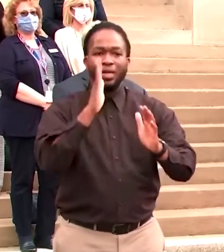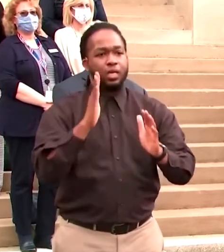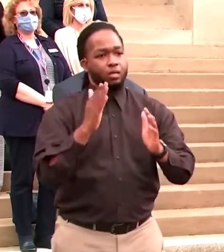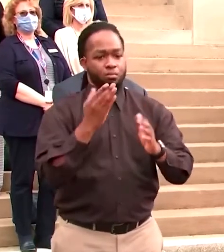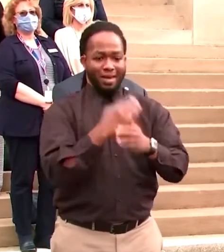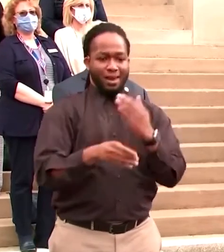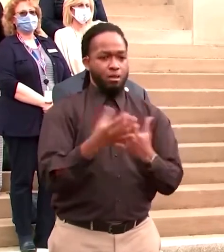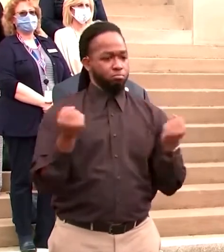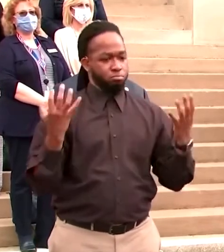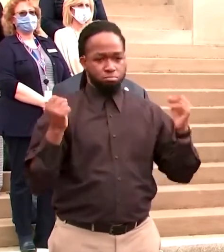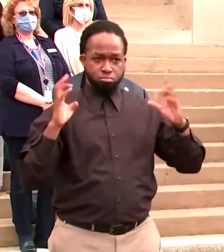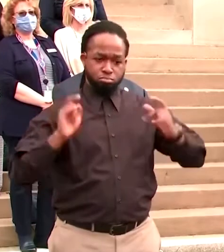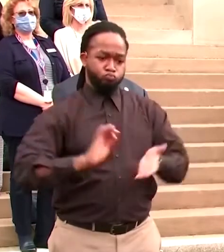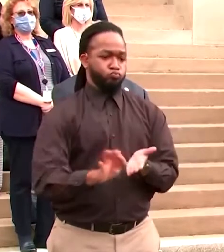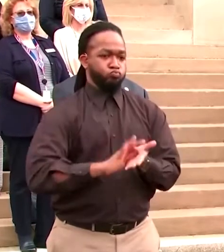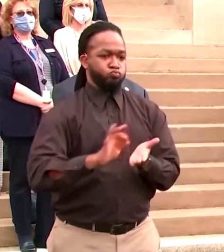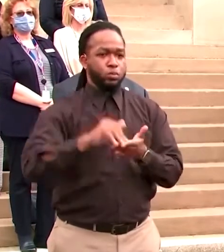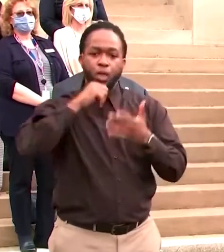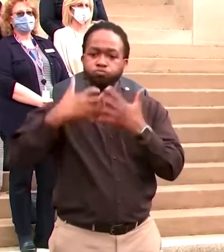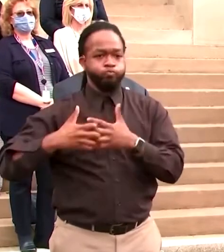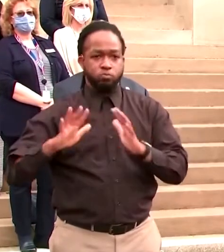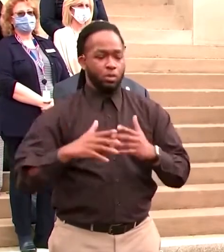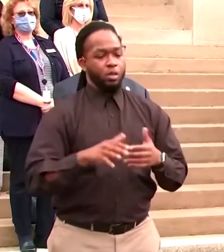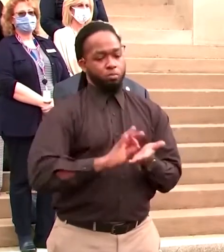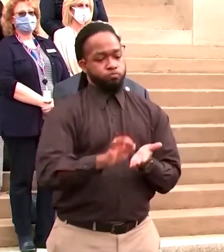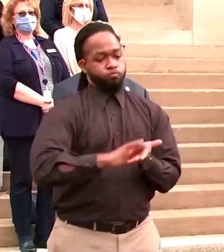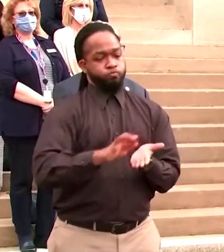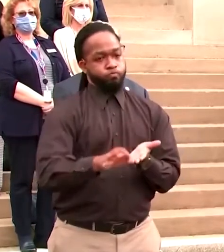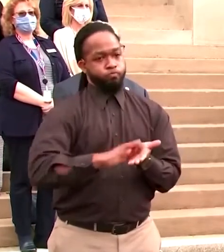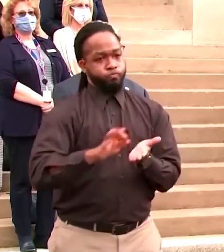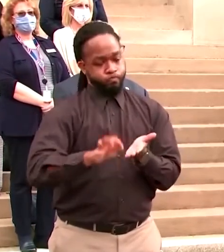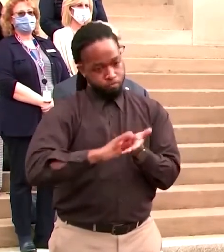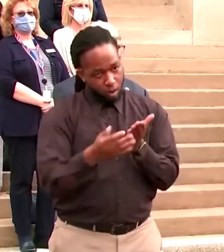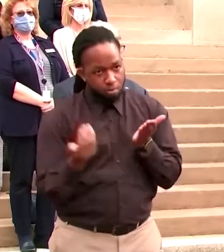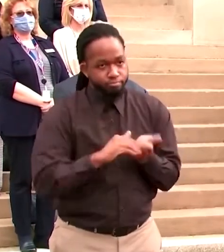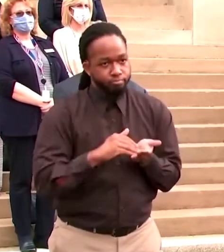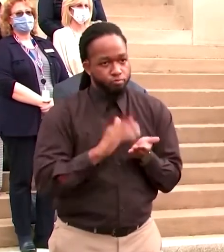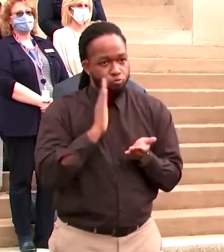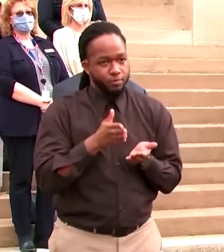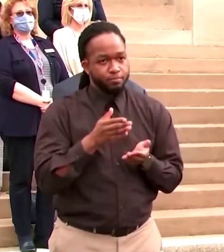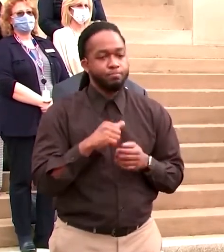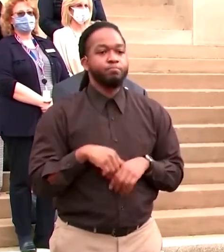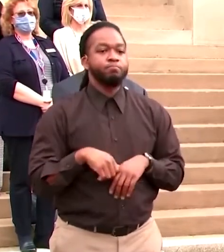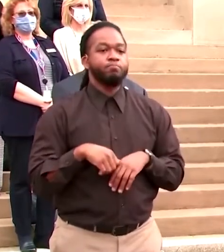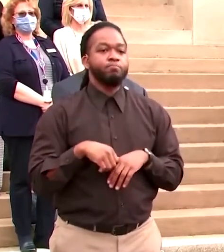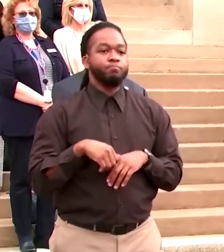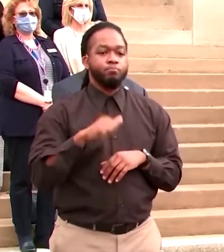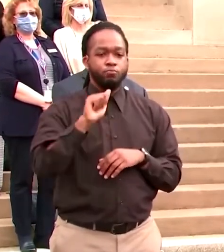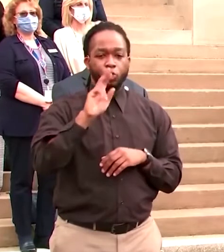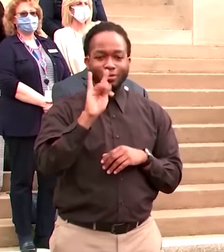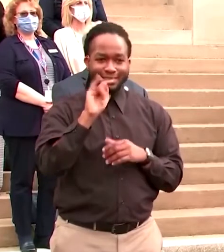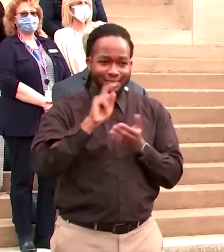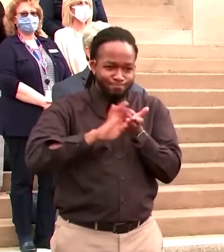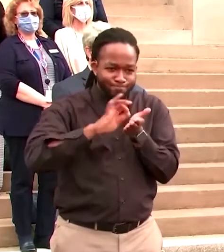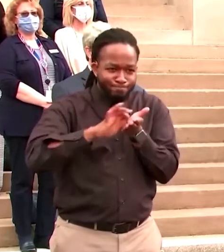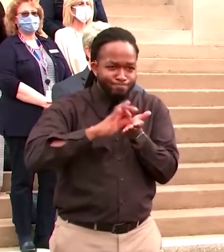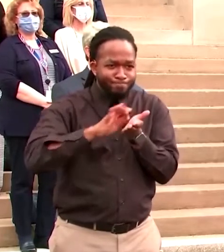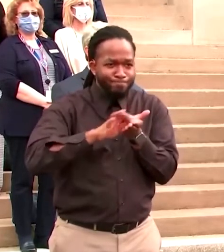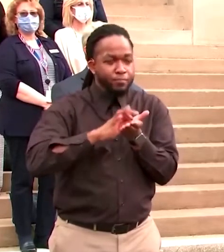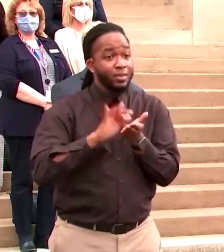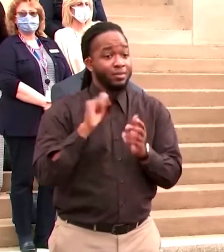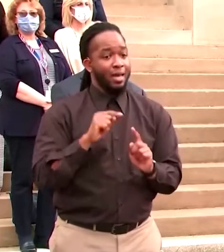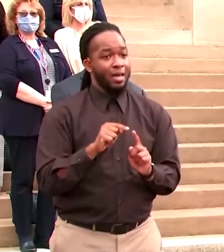build confidence. It will be an audit, a recount, and a re-canvass all at once. It will be a heavy lift, but